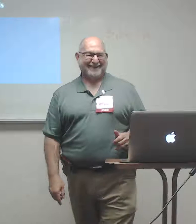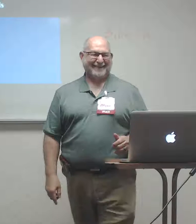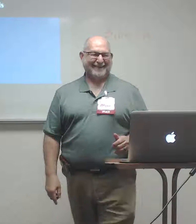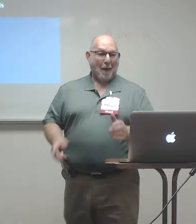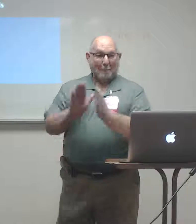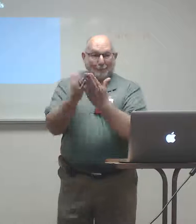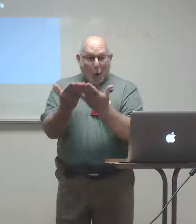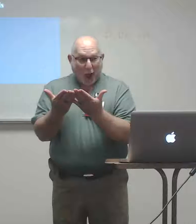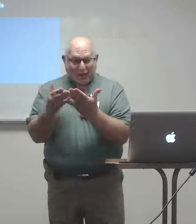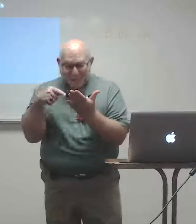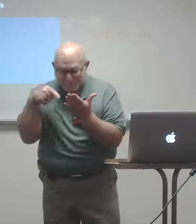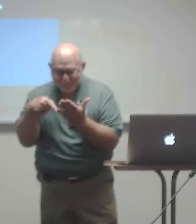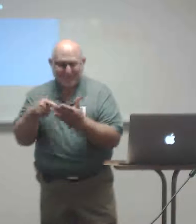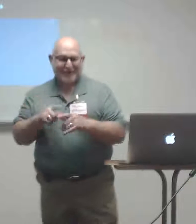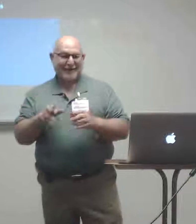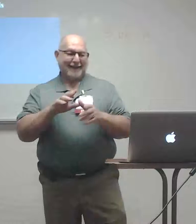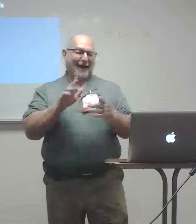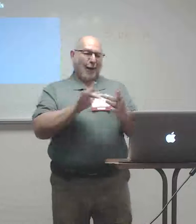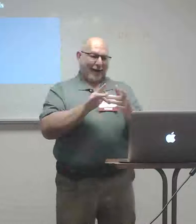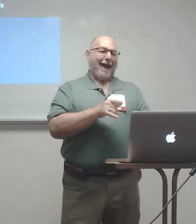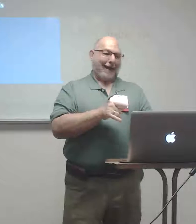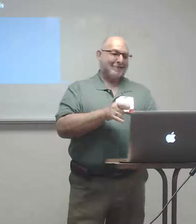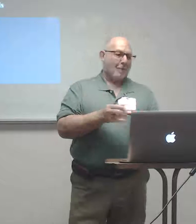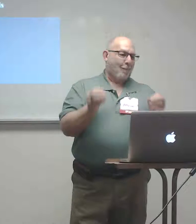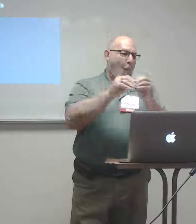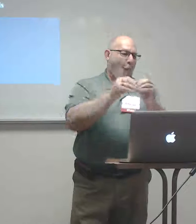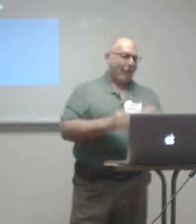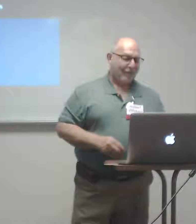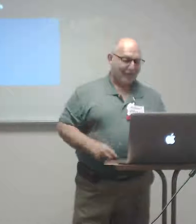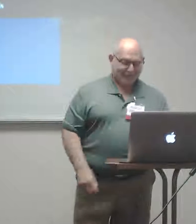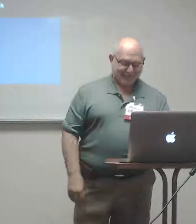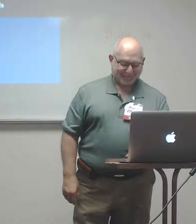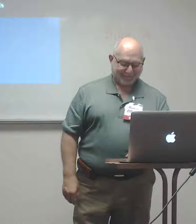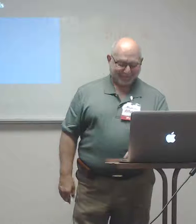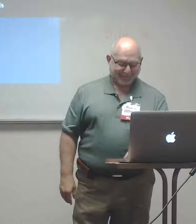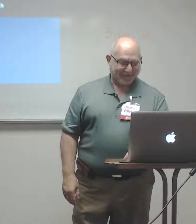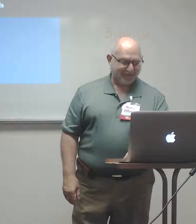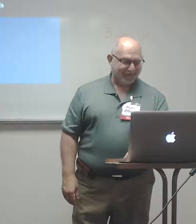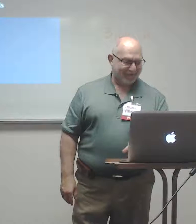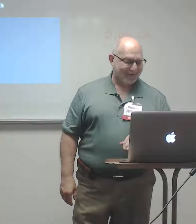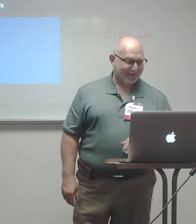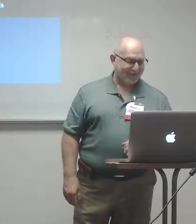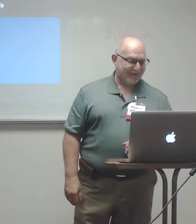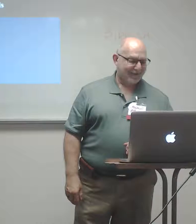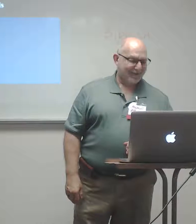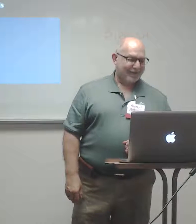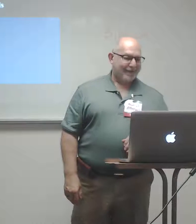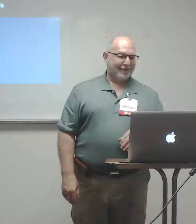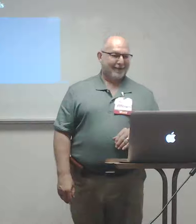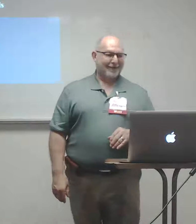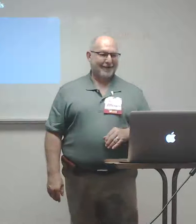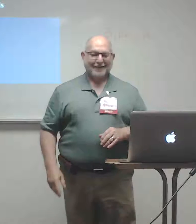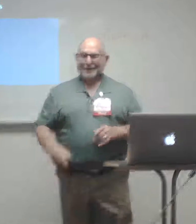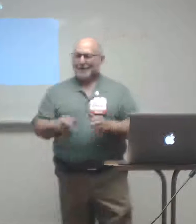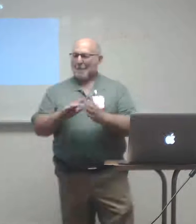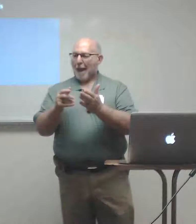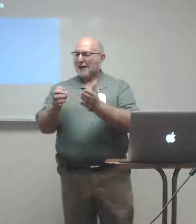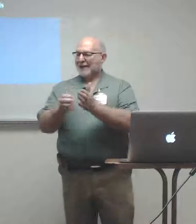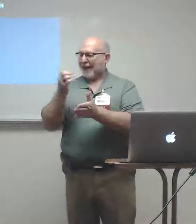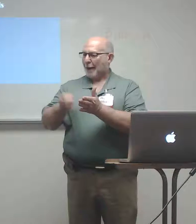sometimes. Book. Yeah. Internet more. I use the internet a lot more than the actual physical